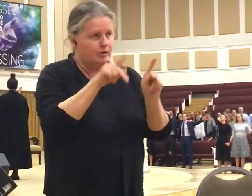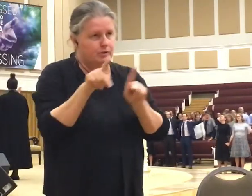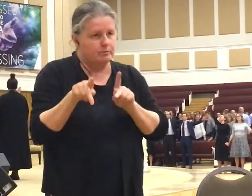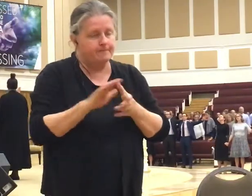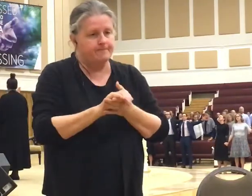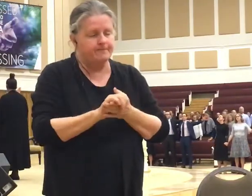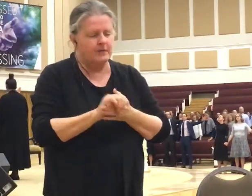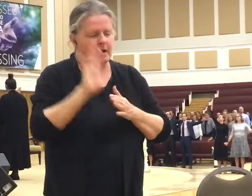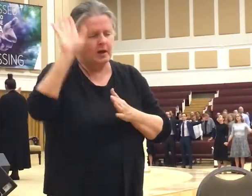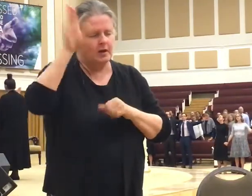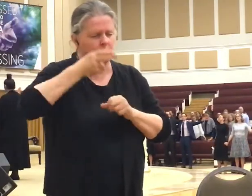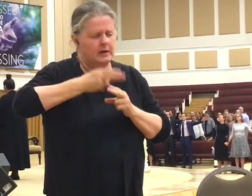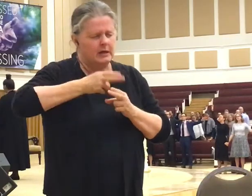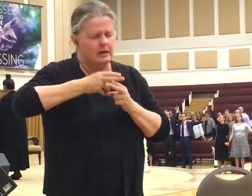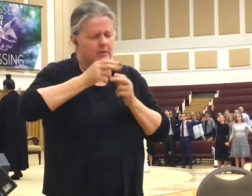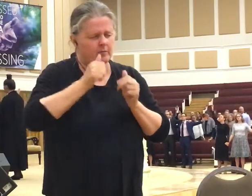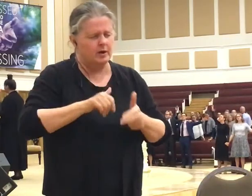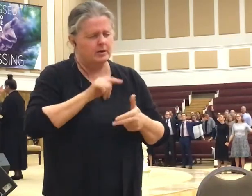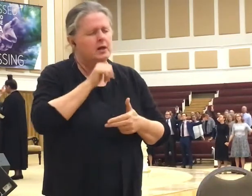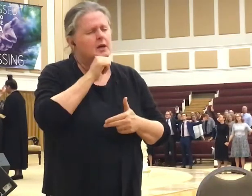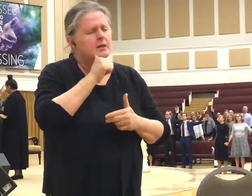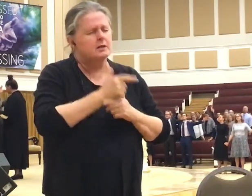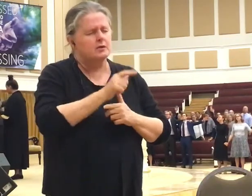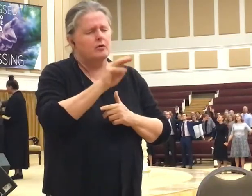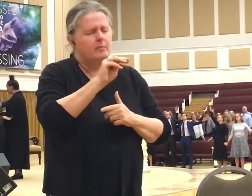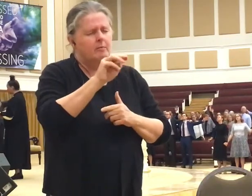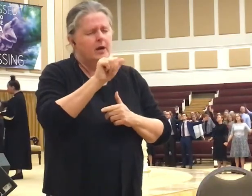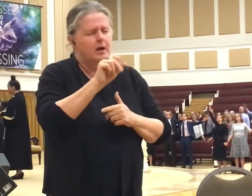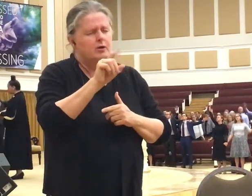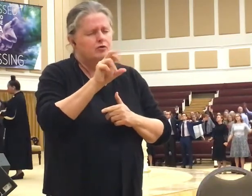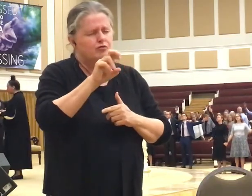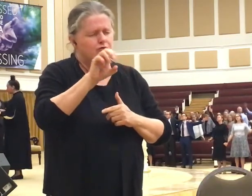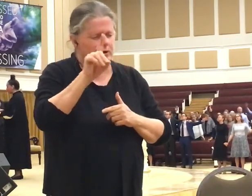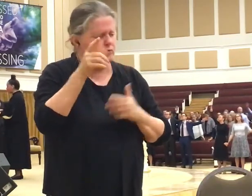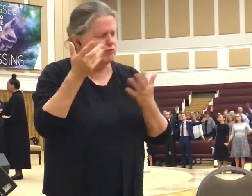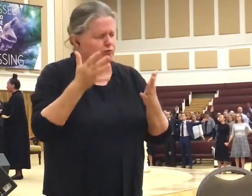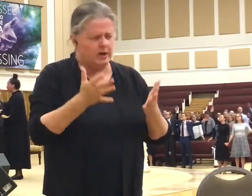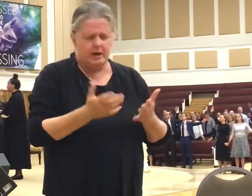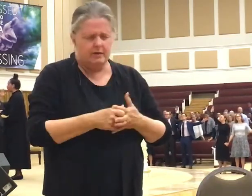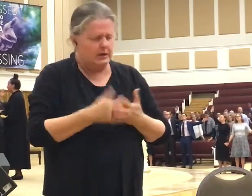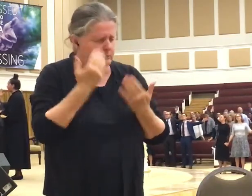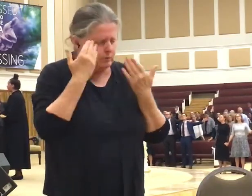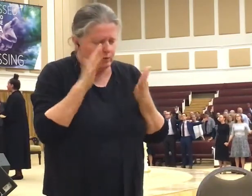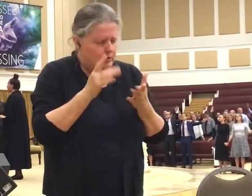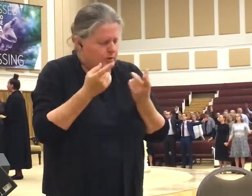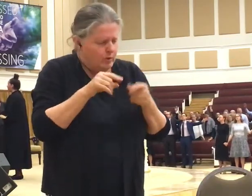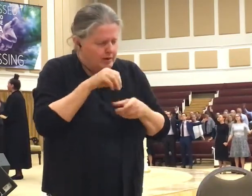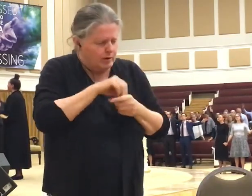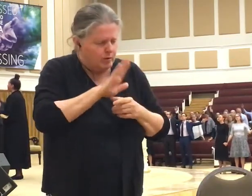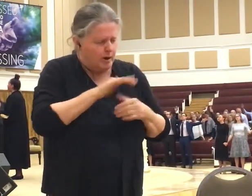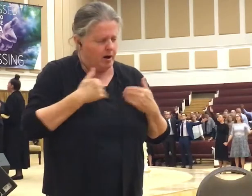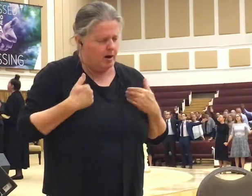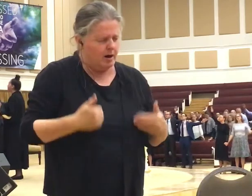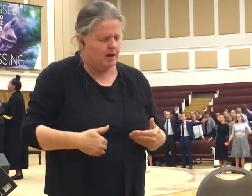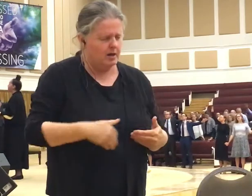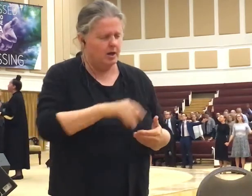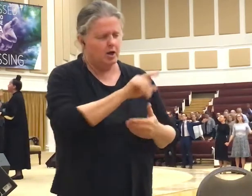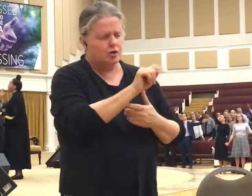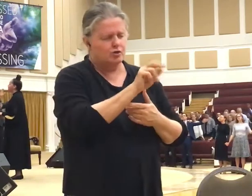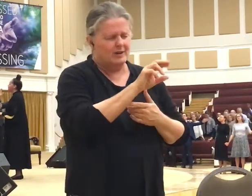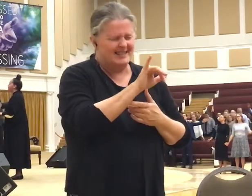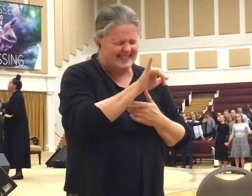needs. God, in your name, I pray you touch Sister Madrid. You see whatever's going on in her body right now. We pray for Tracy, God, whatever